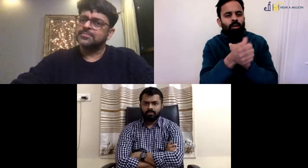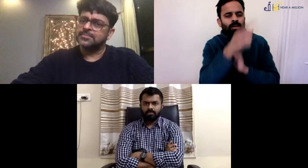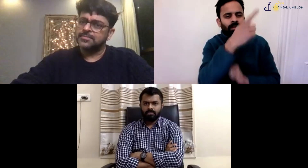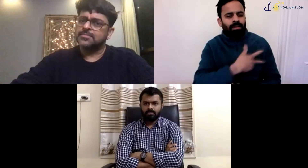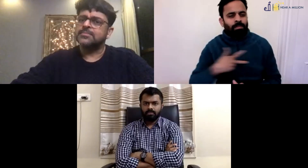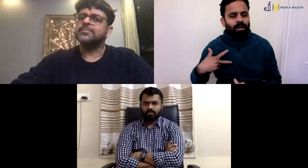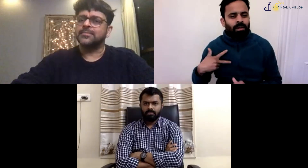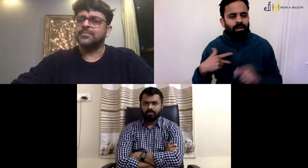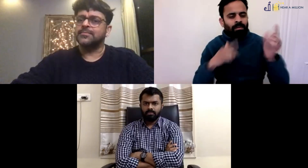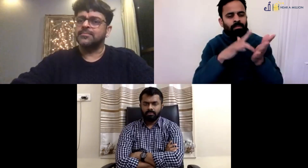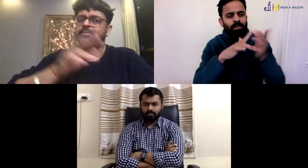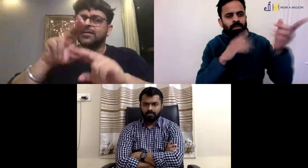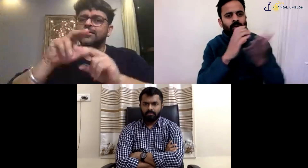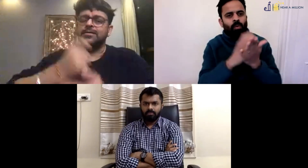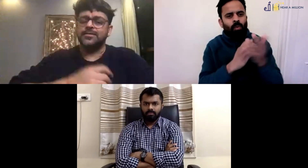And